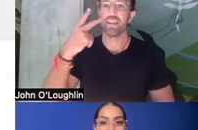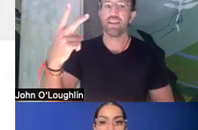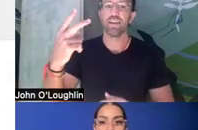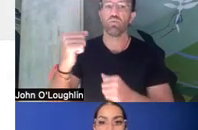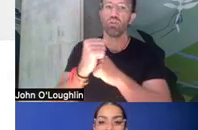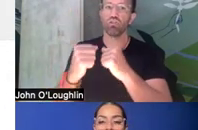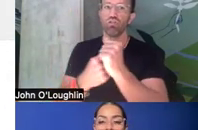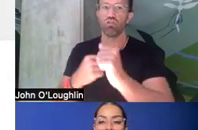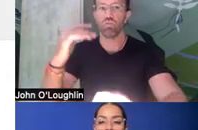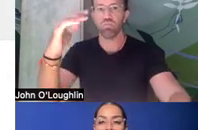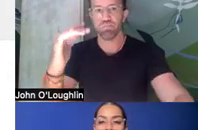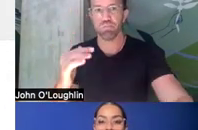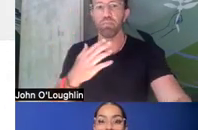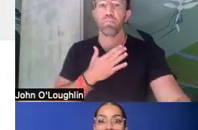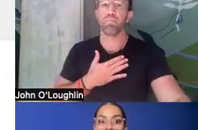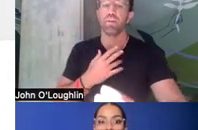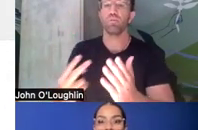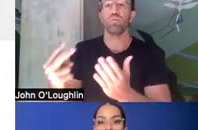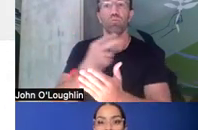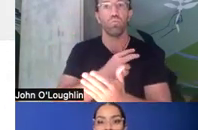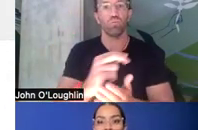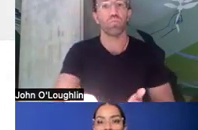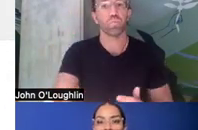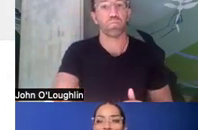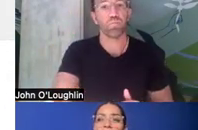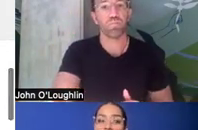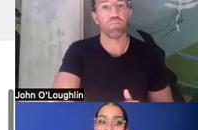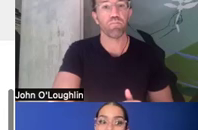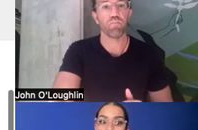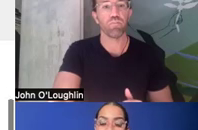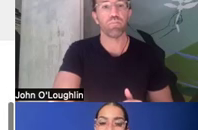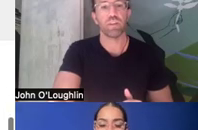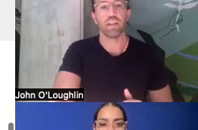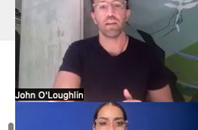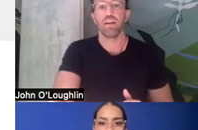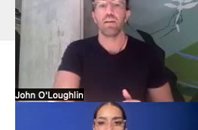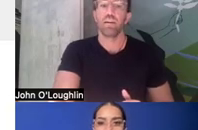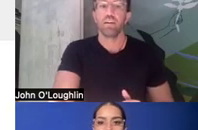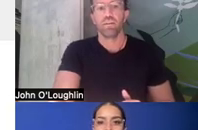And from here, you can see the structure of the course. So please do review this.